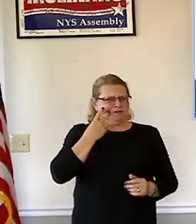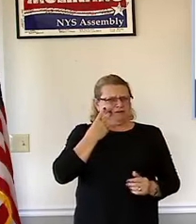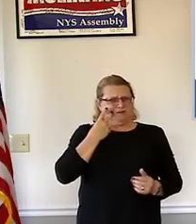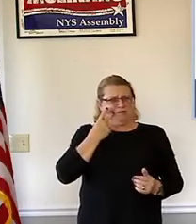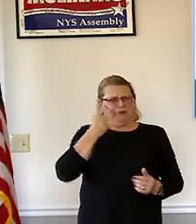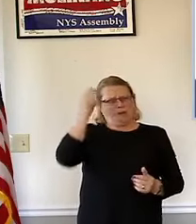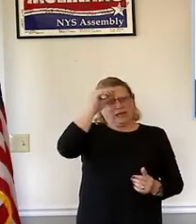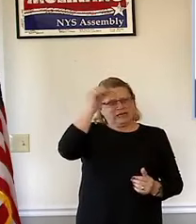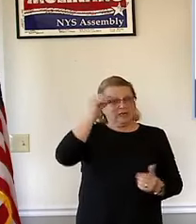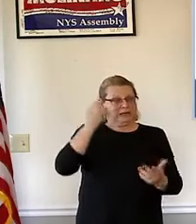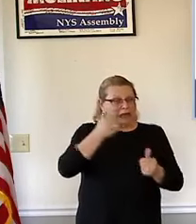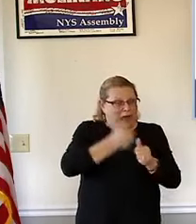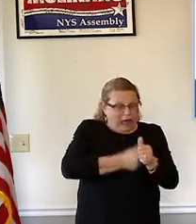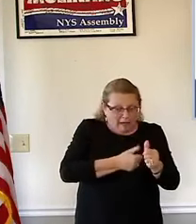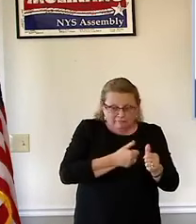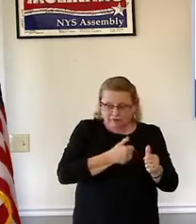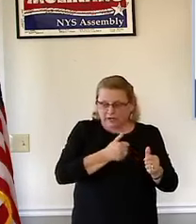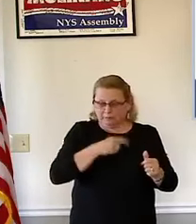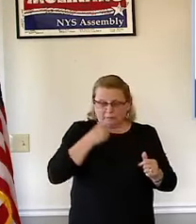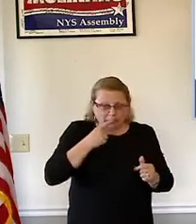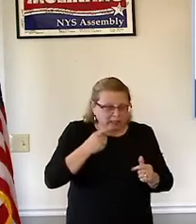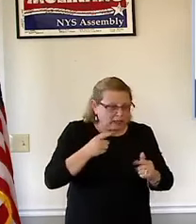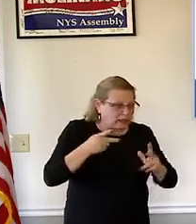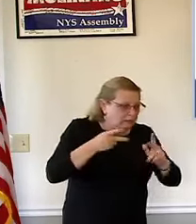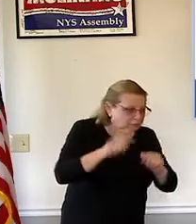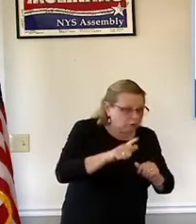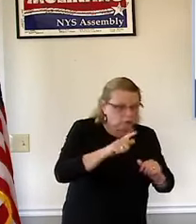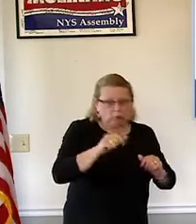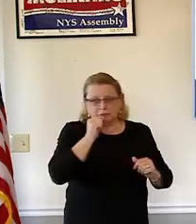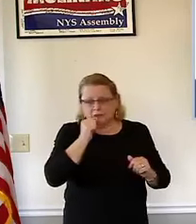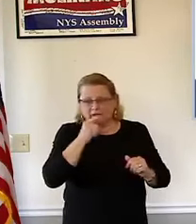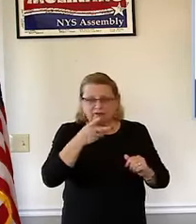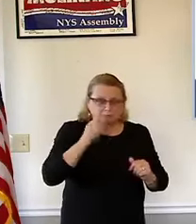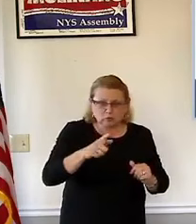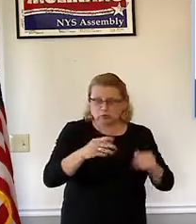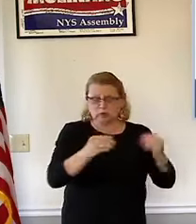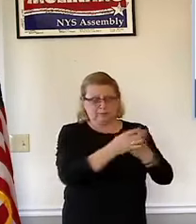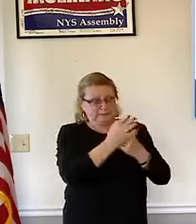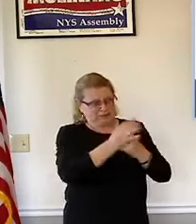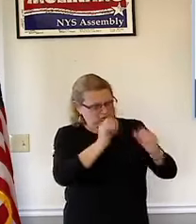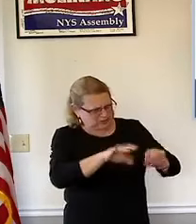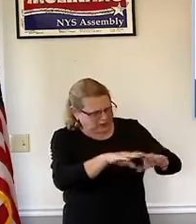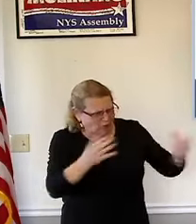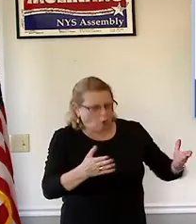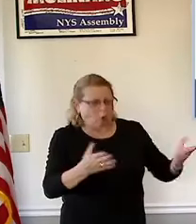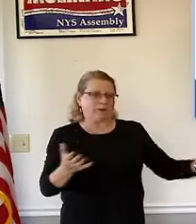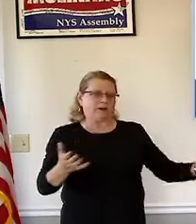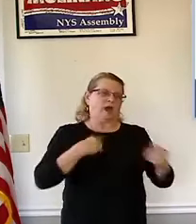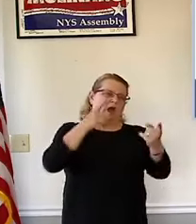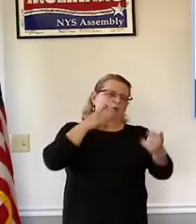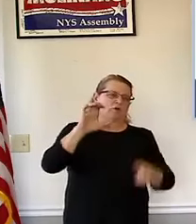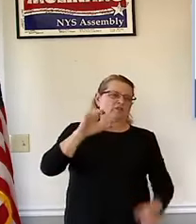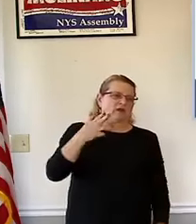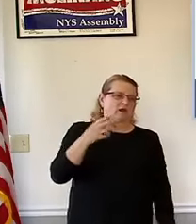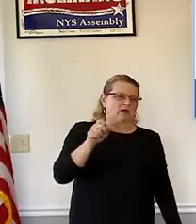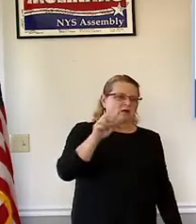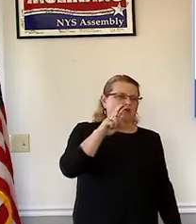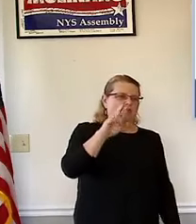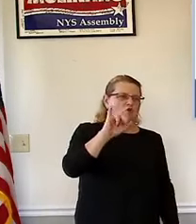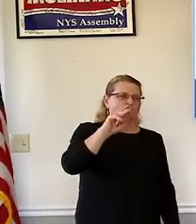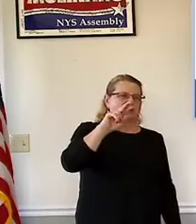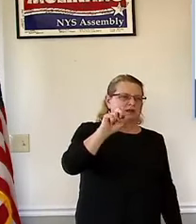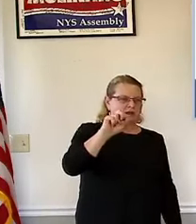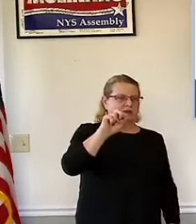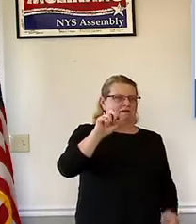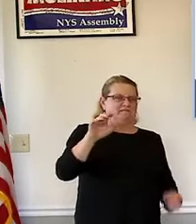every private pool, every public pool in the region, in the state of New York can open, if beaches can open, I would think a chlorine-filled water park could figure out a